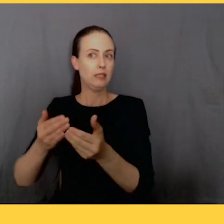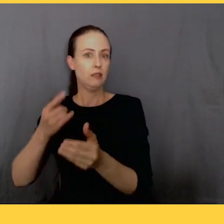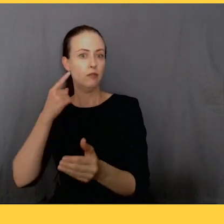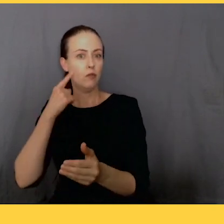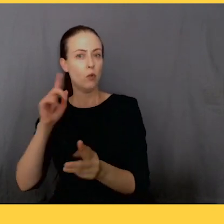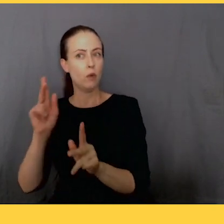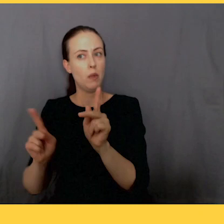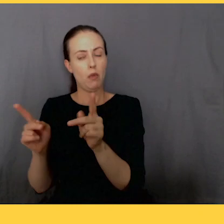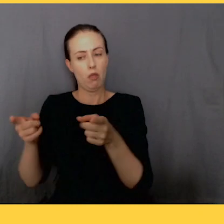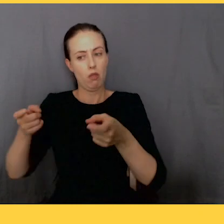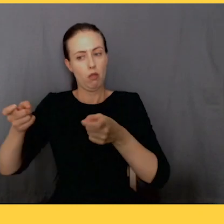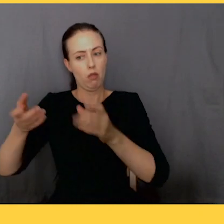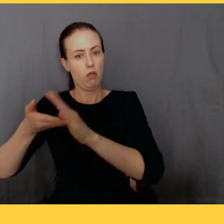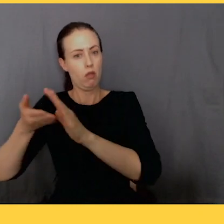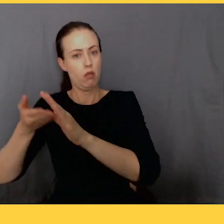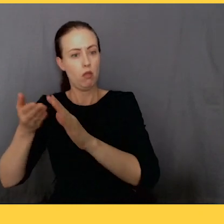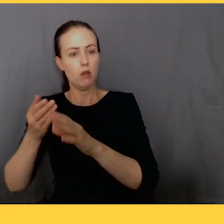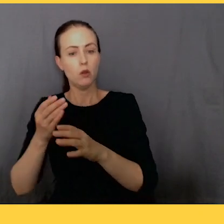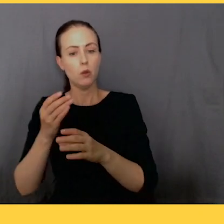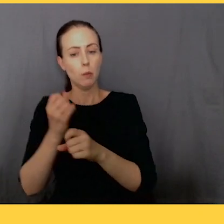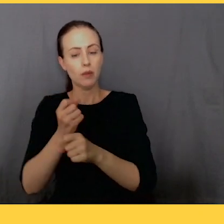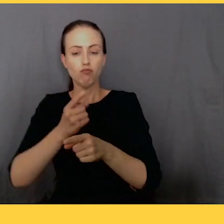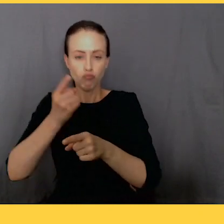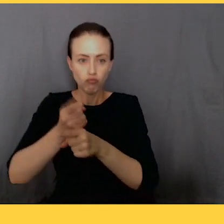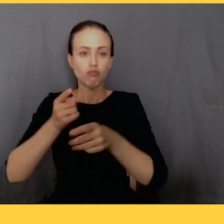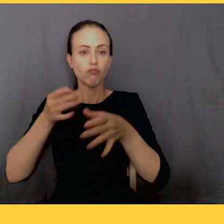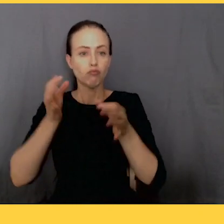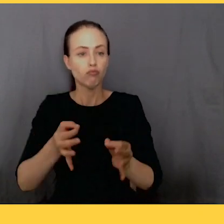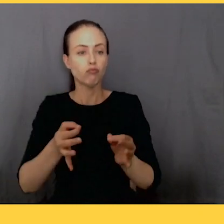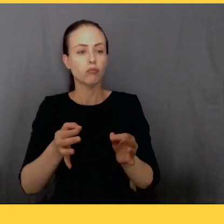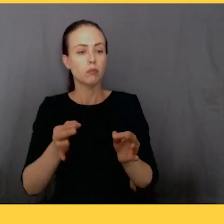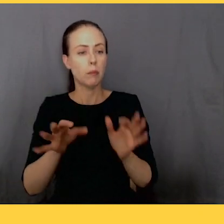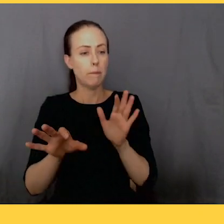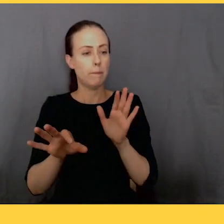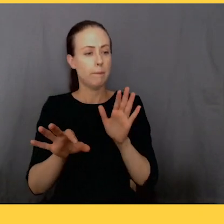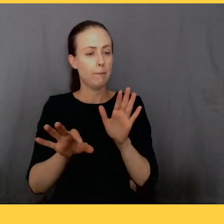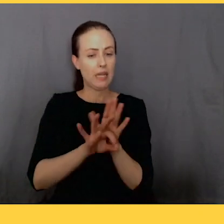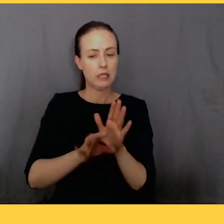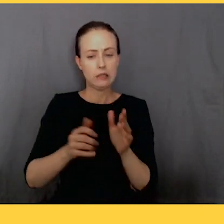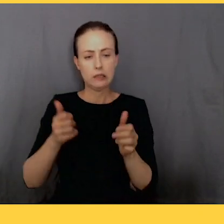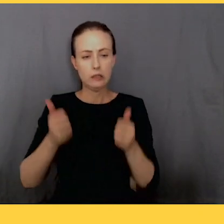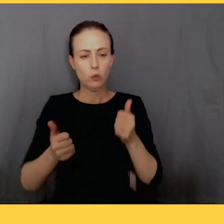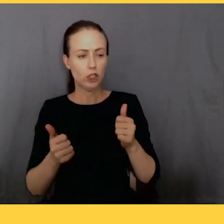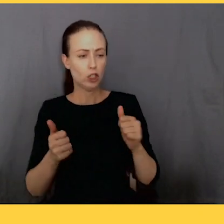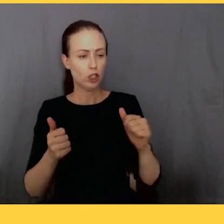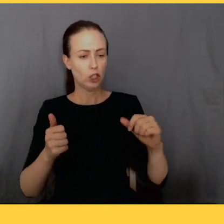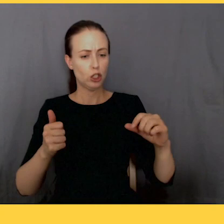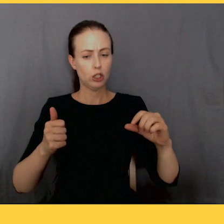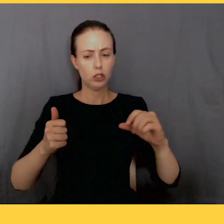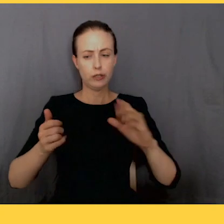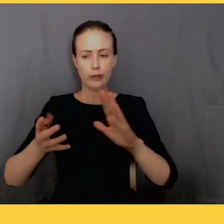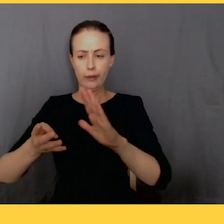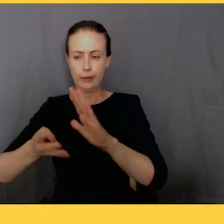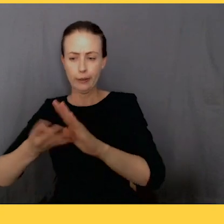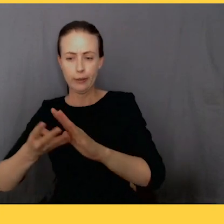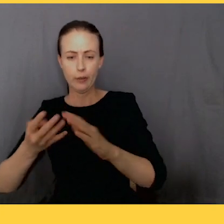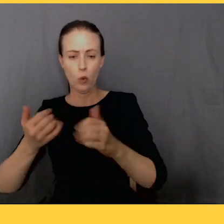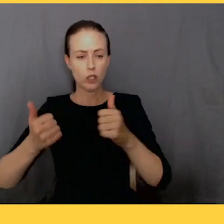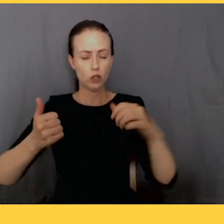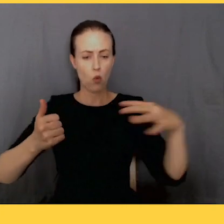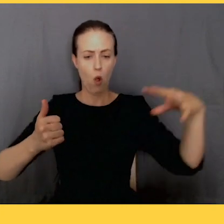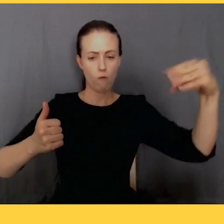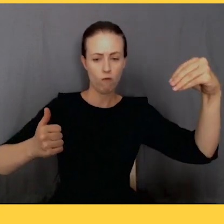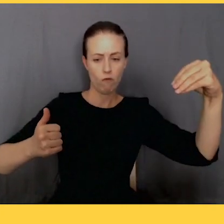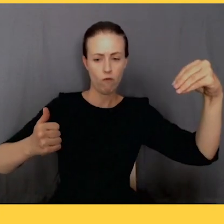to make the right decision in selecting which switch to operate so that we can minimize the footprint. As